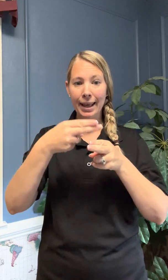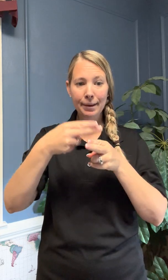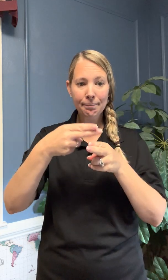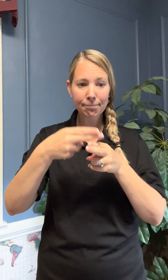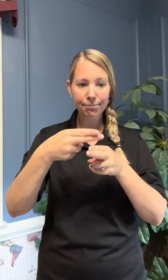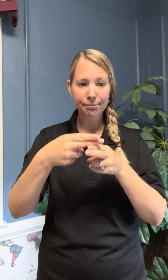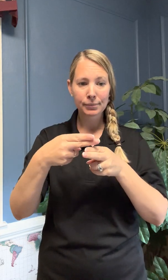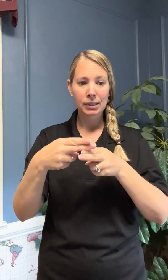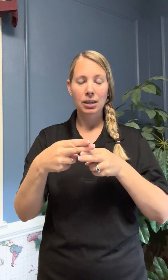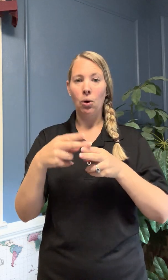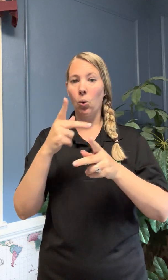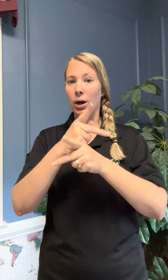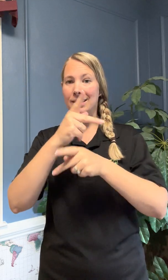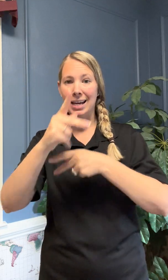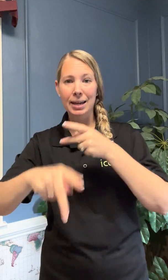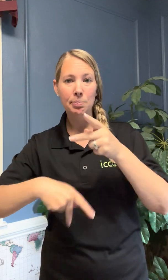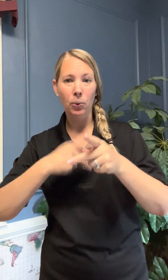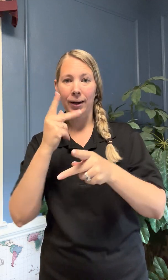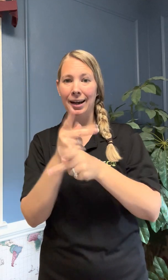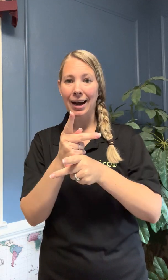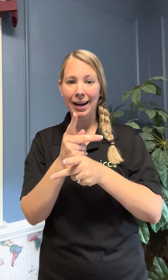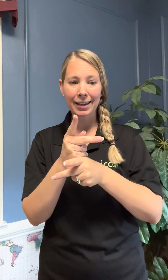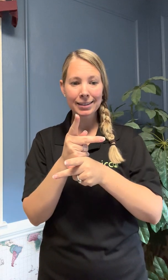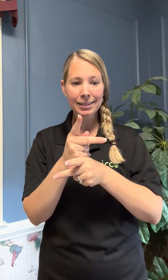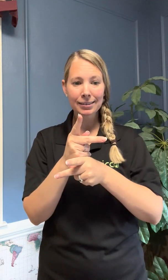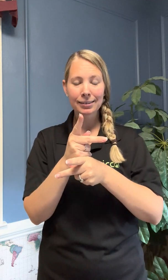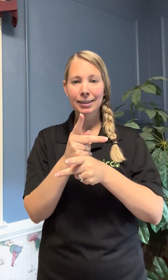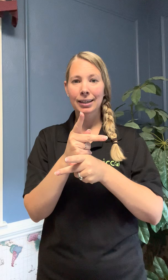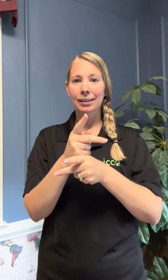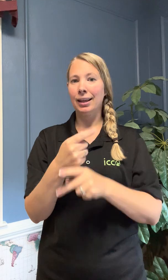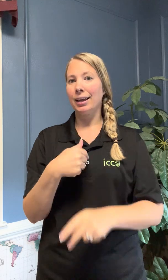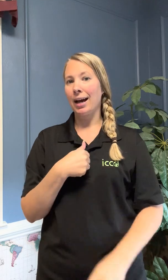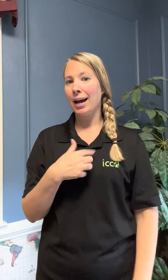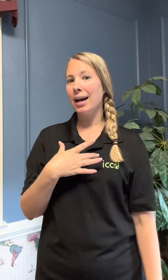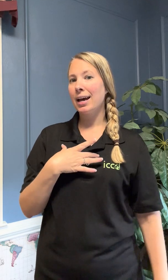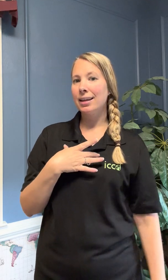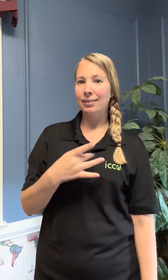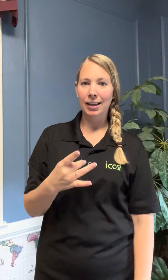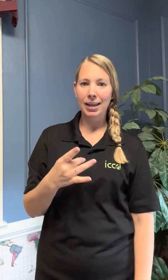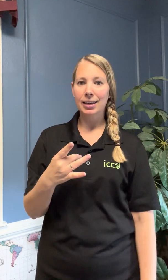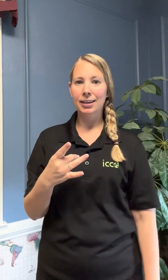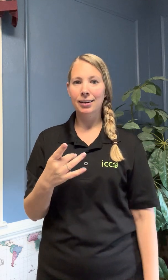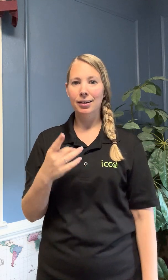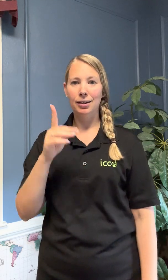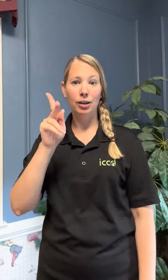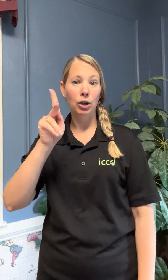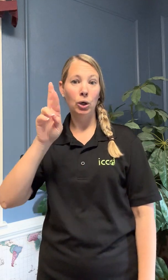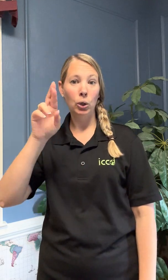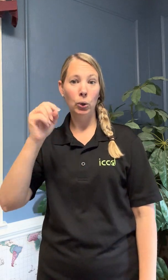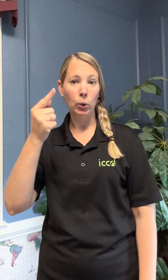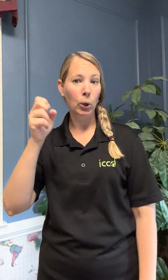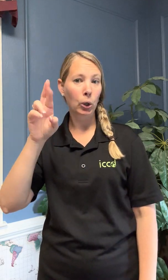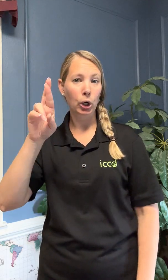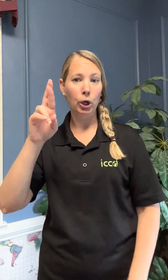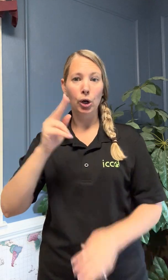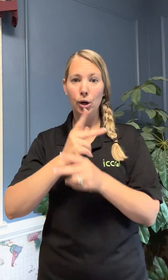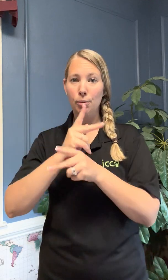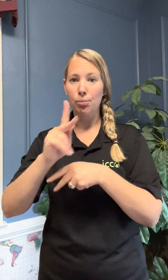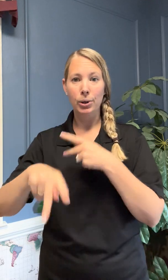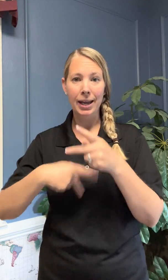name, or a type or a kind. Like, I like Kroger